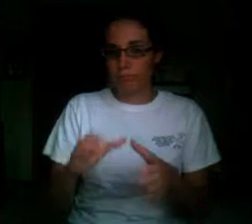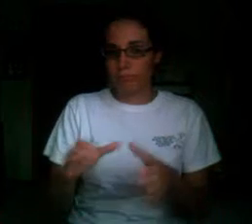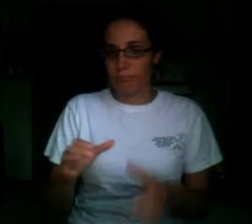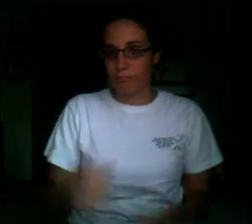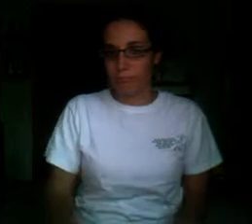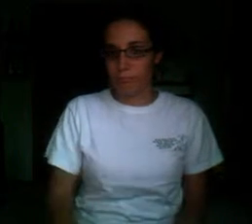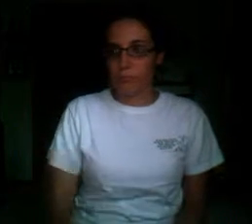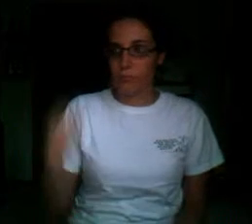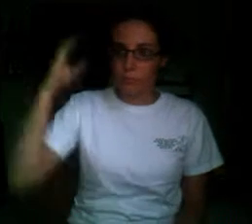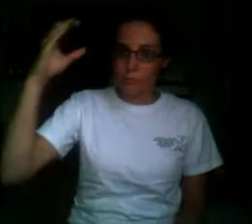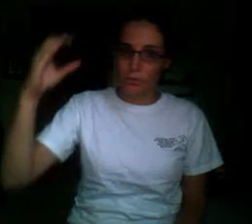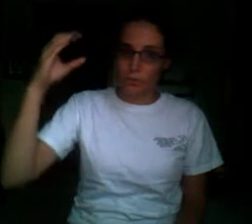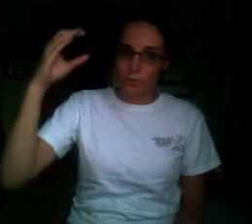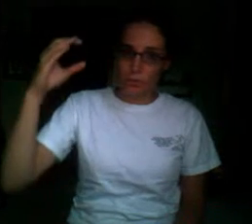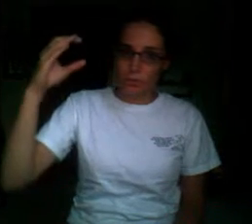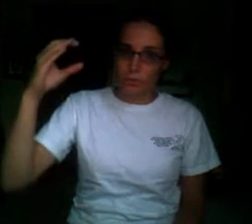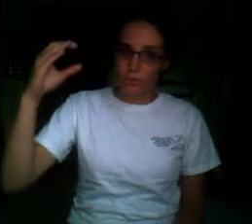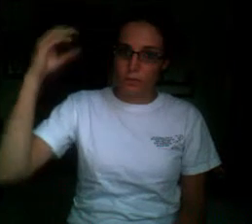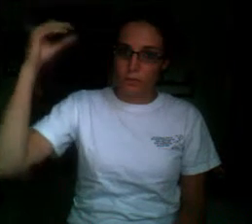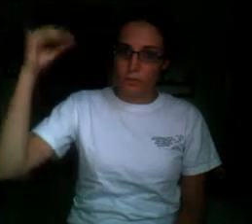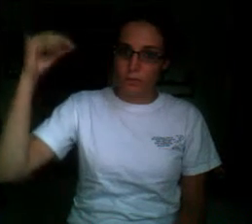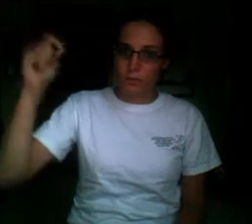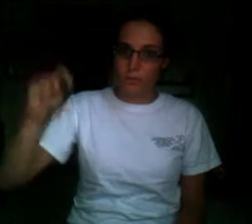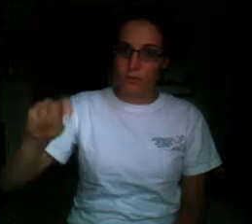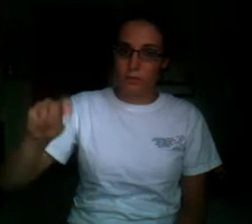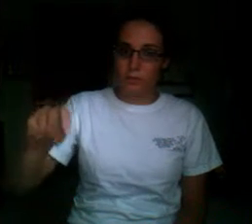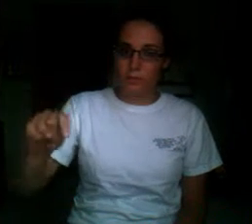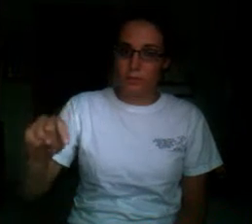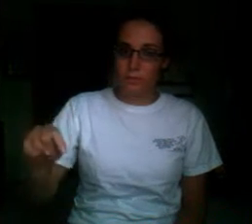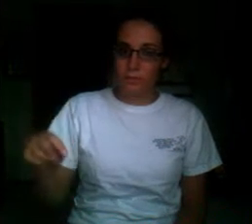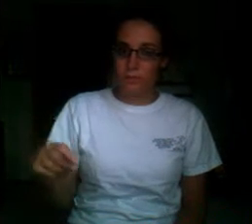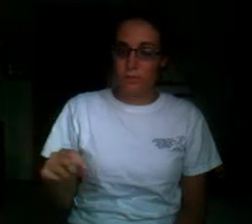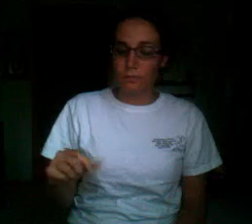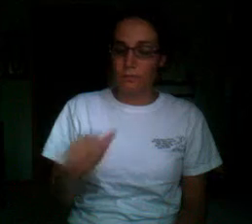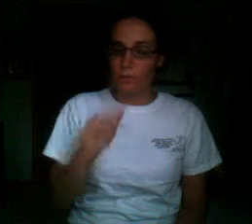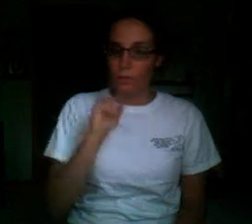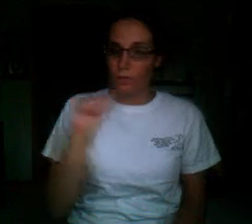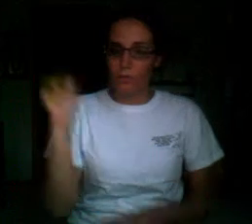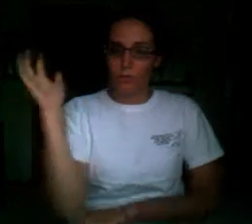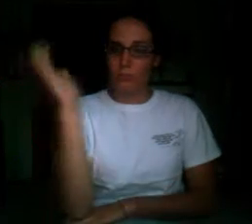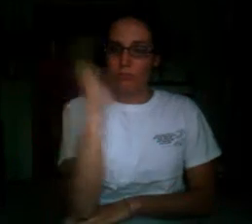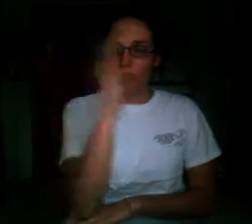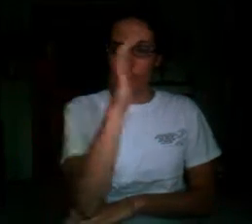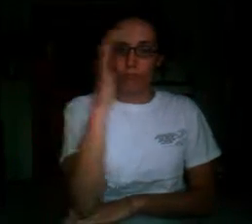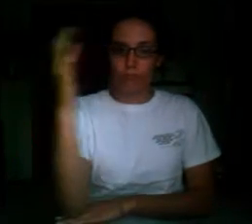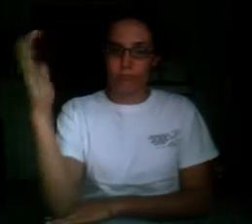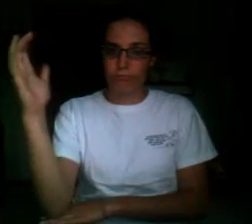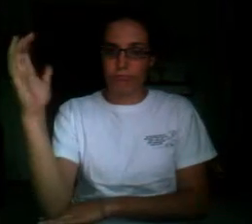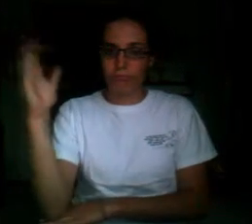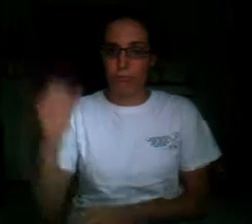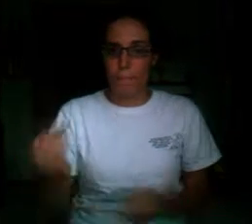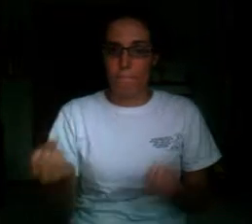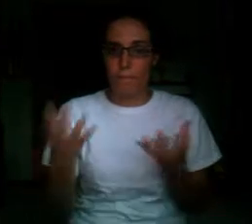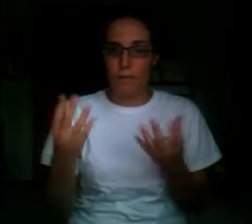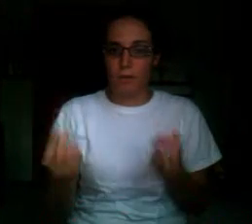make a shade," he joked. He was really glad there were no trees. He had grubbed so many sprouts from his clearing in the big woods